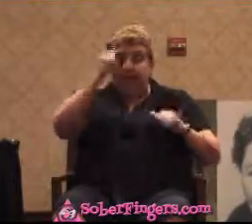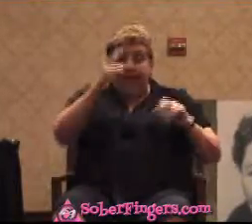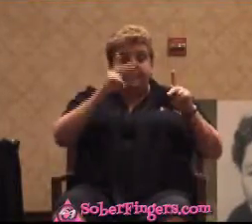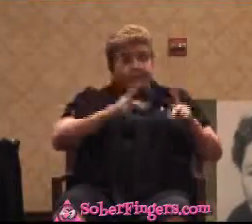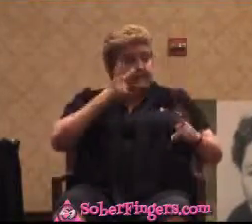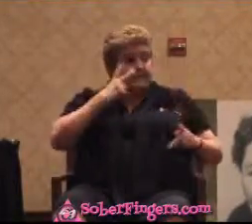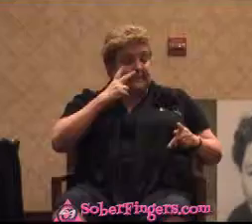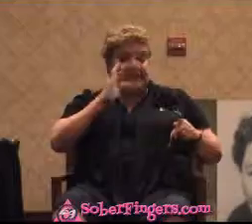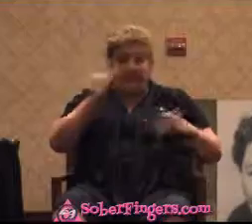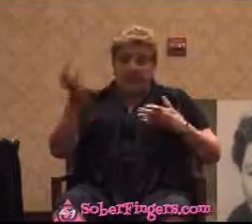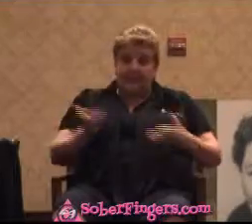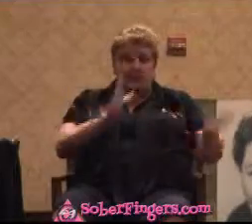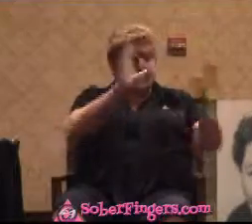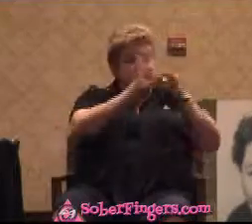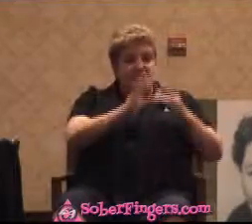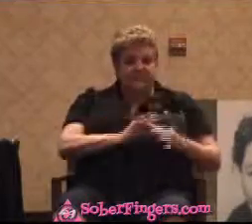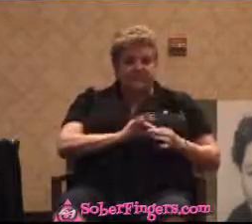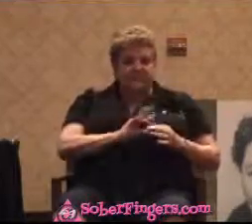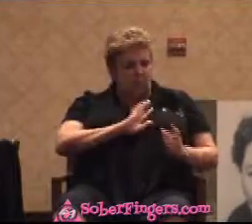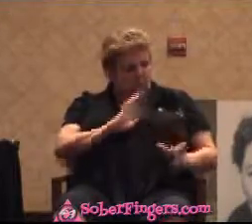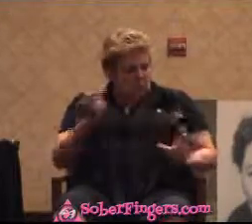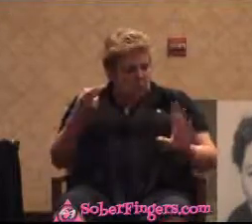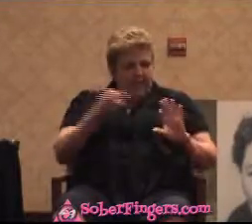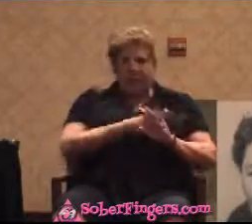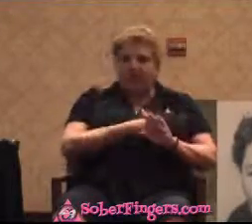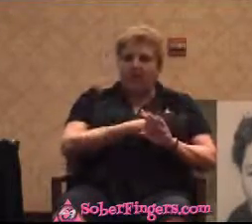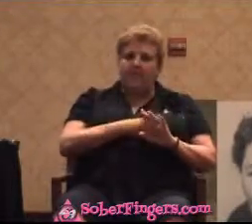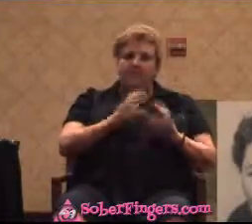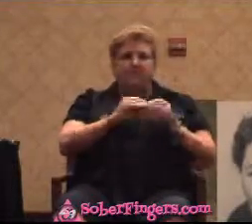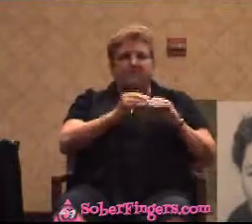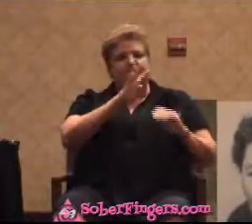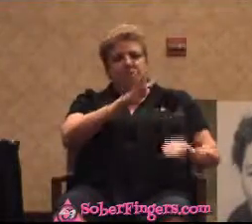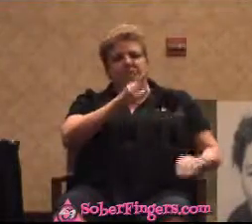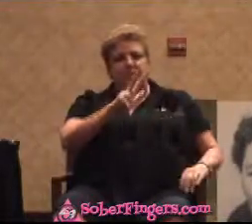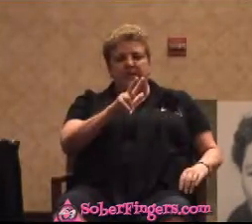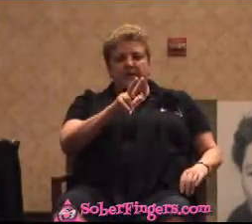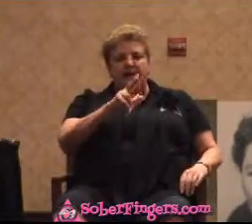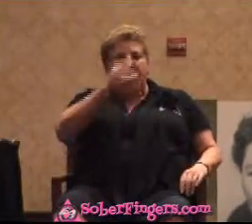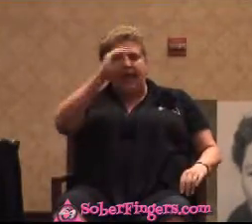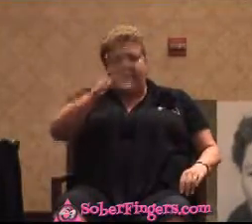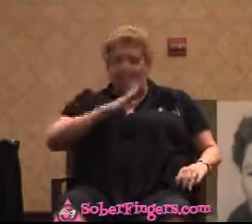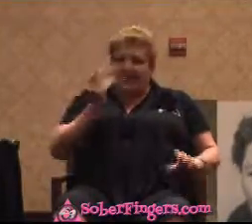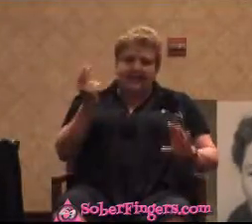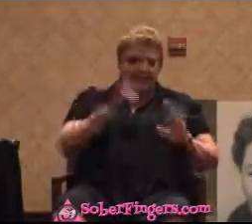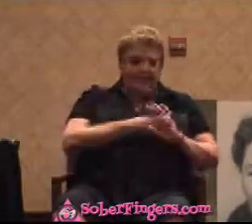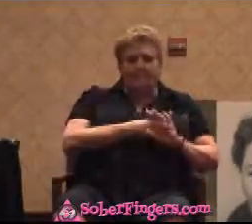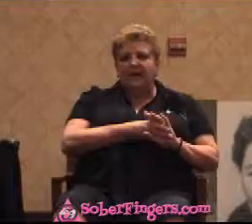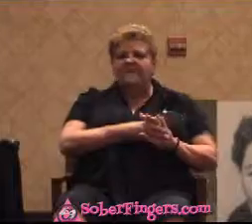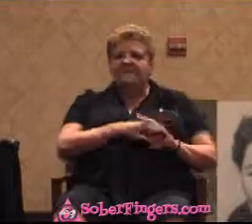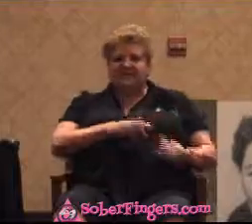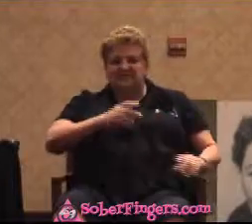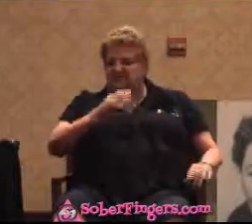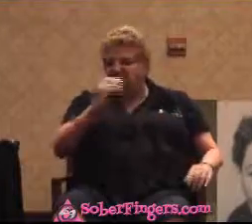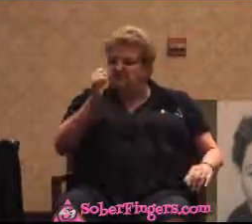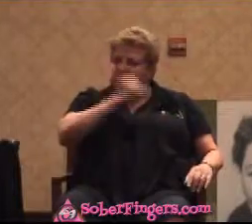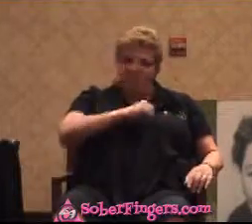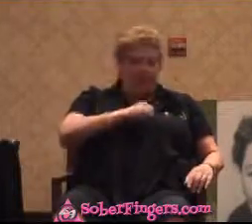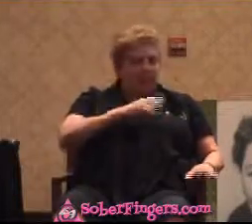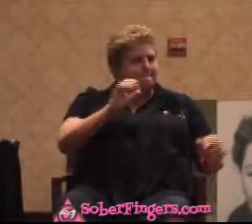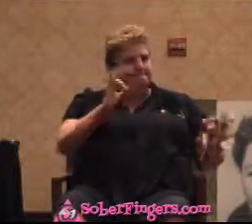go down, I catch the number 43 bus. I get on the bus, a brother gets on drunk. Bingo! I slide up next to him on the bus. I said,